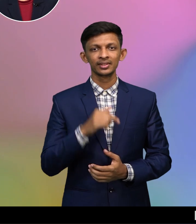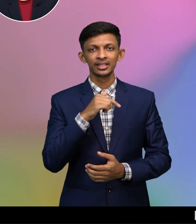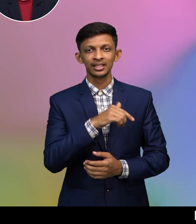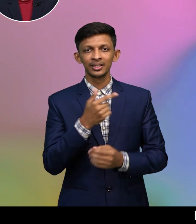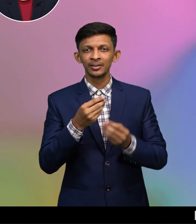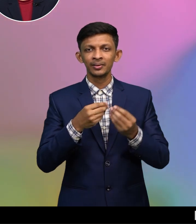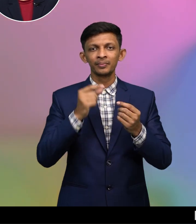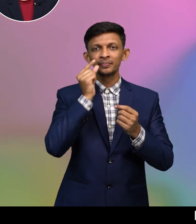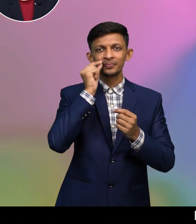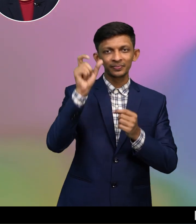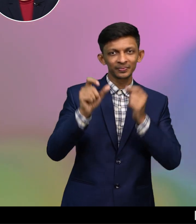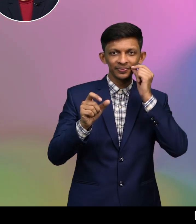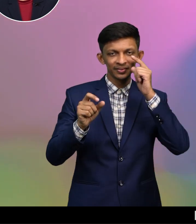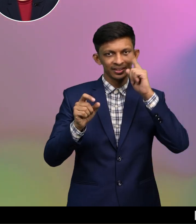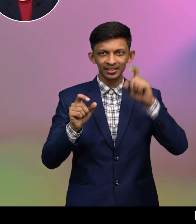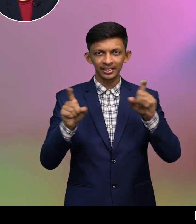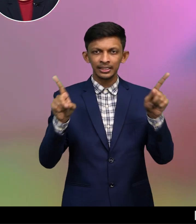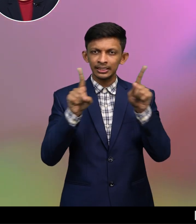ions of